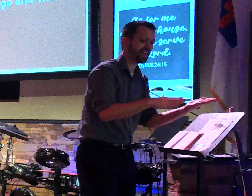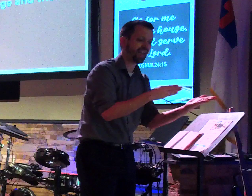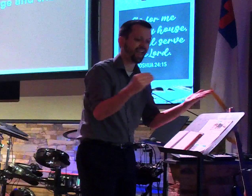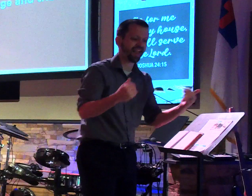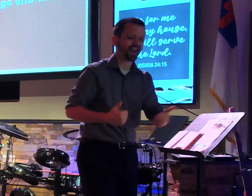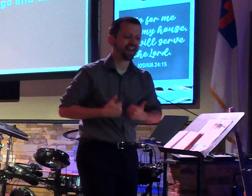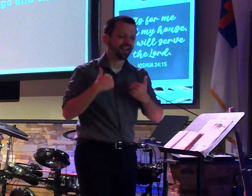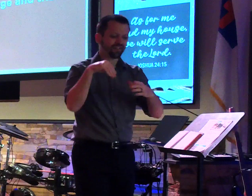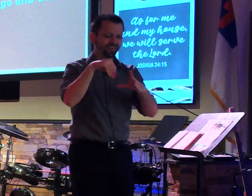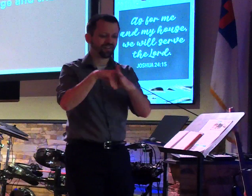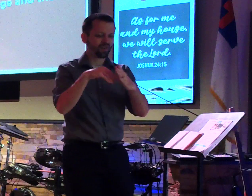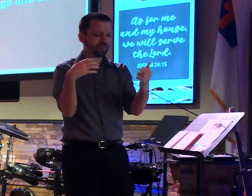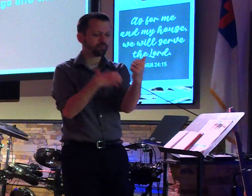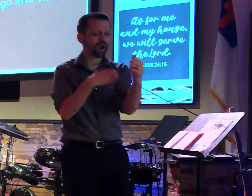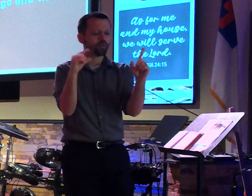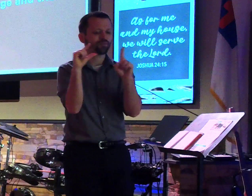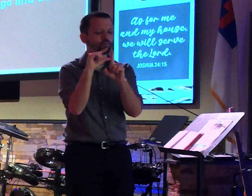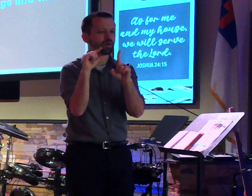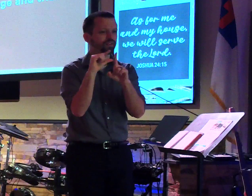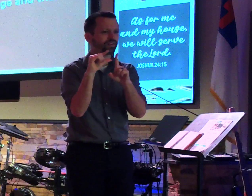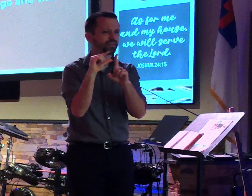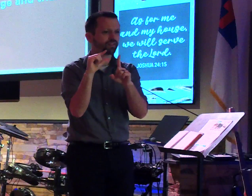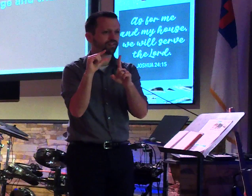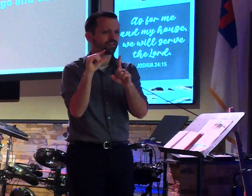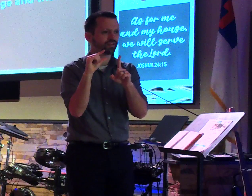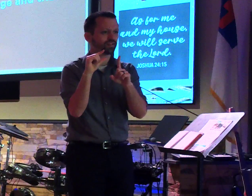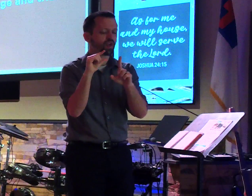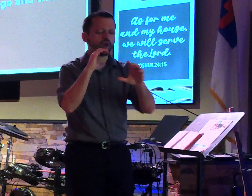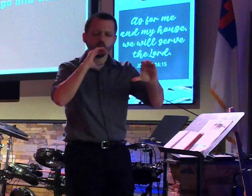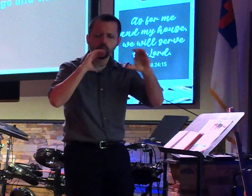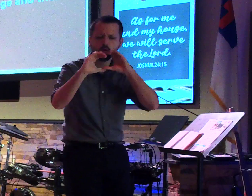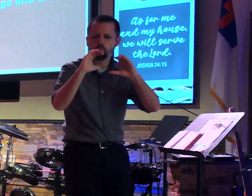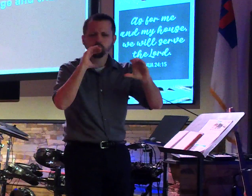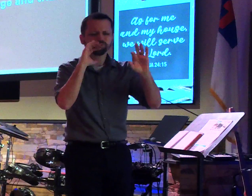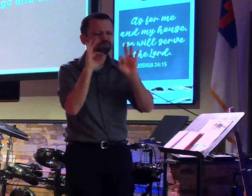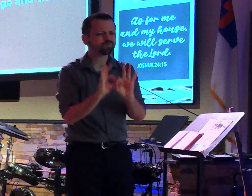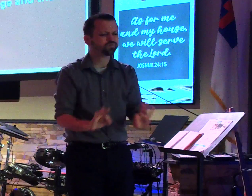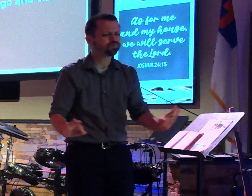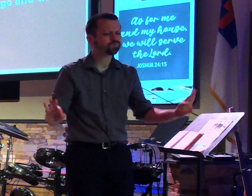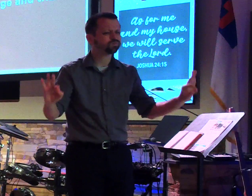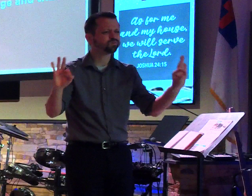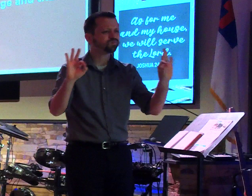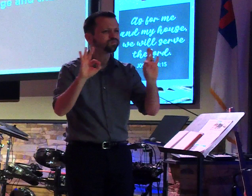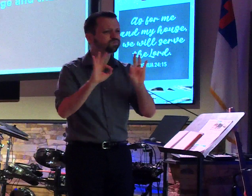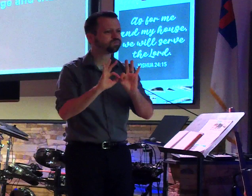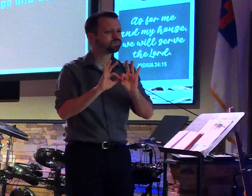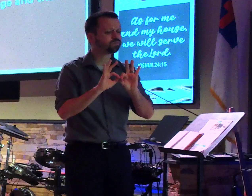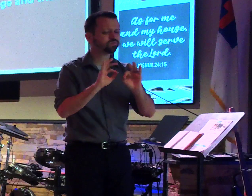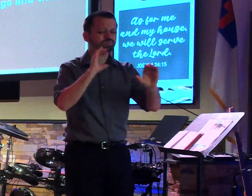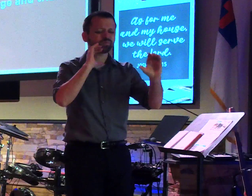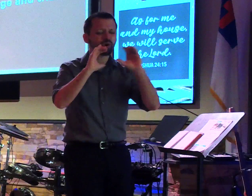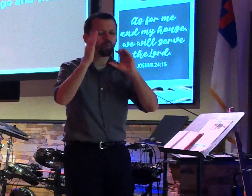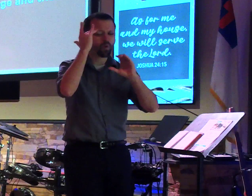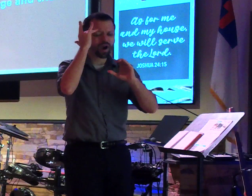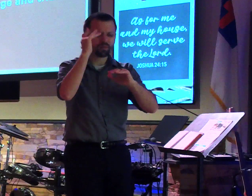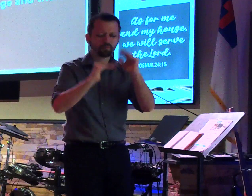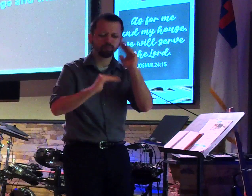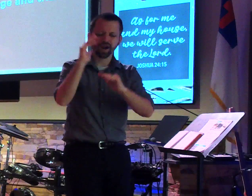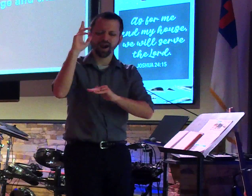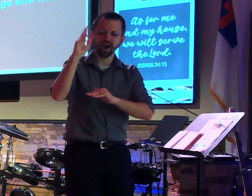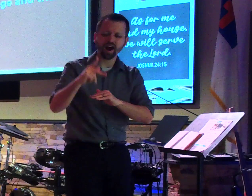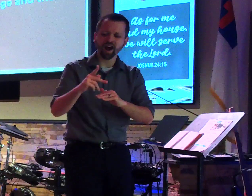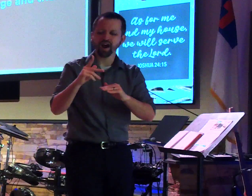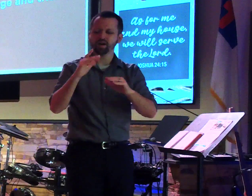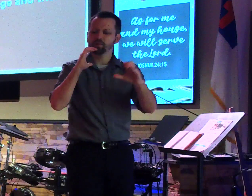week? Death and life are in the power of the tongue. Communication. Communicating, remember we said last week, to build up. Communicating words that